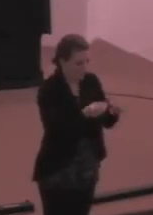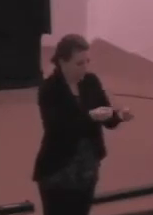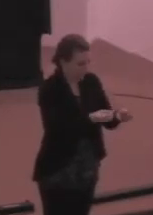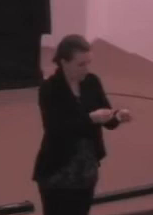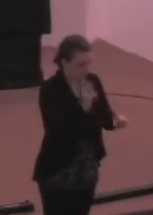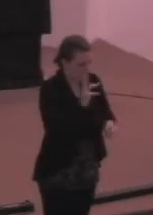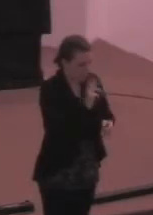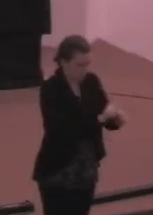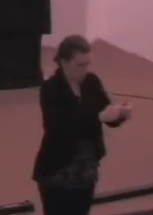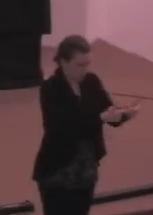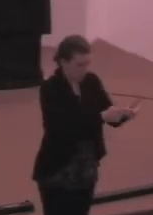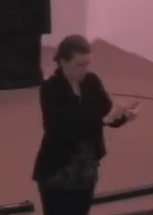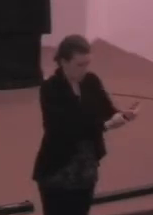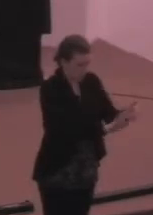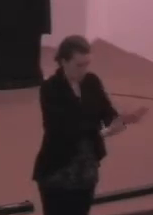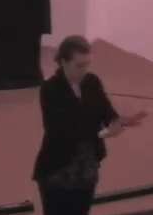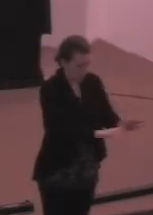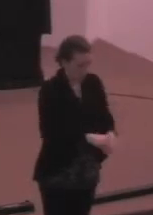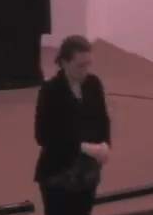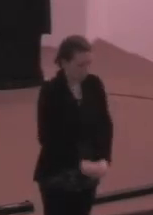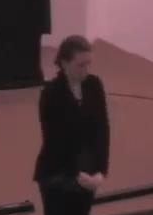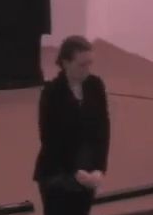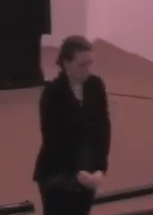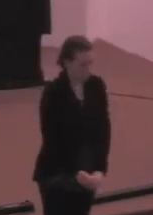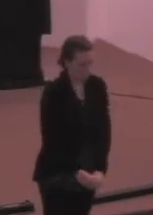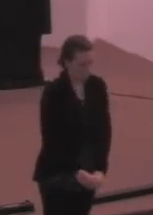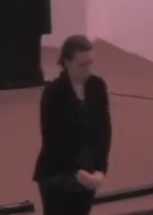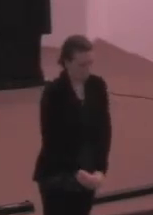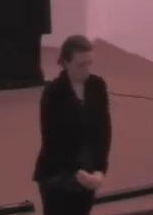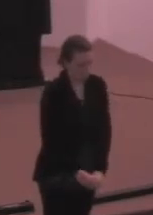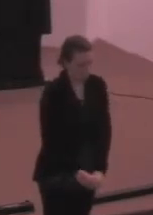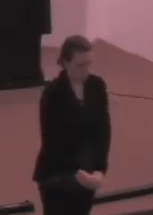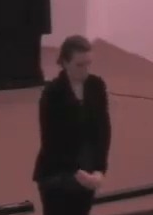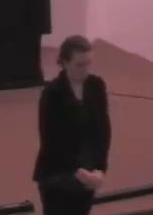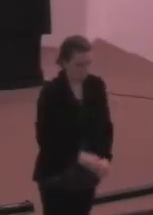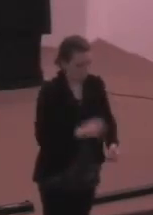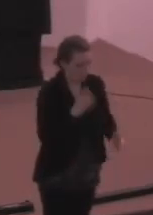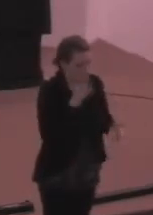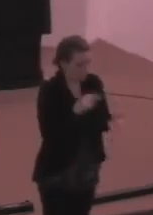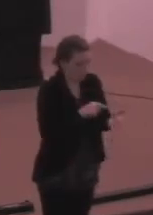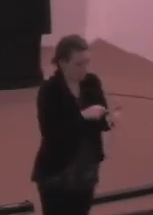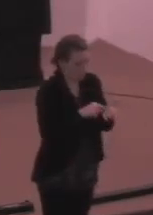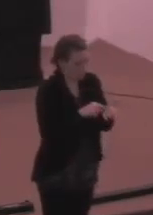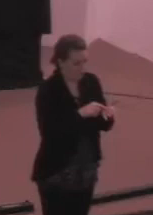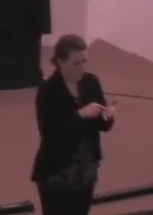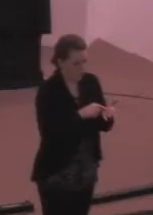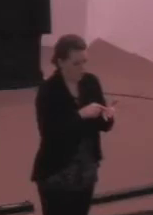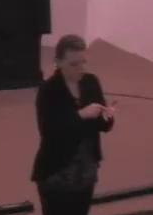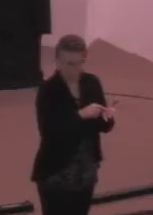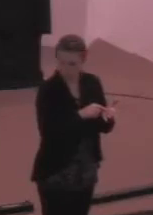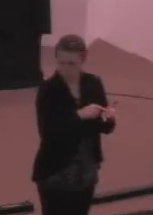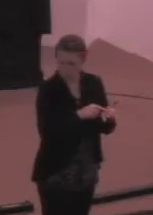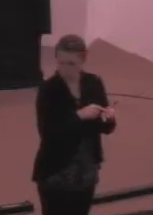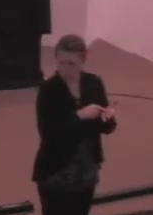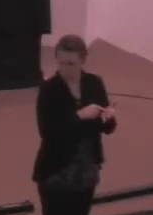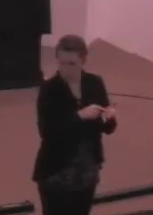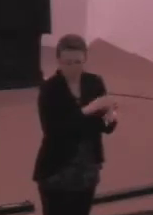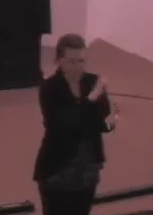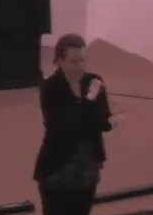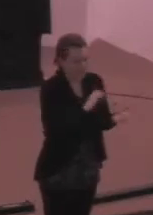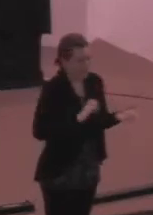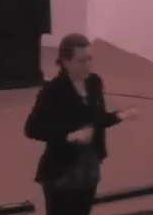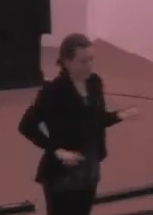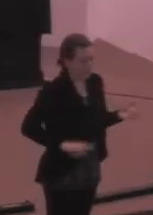It's Emmanuel. And just to kind of show you what's going on there, what's Emmanuel